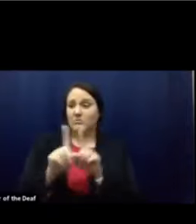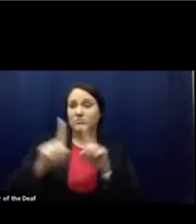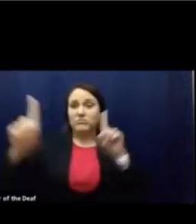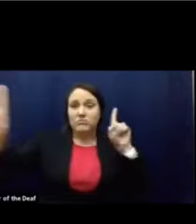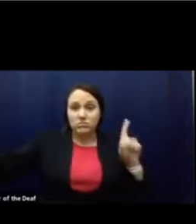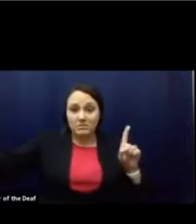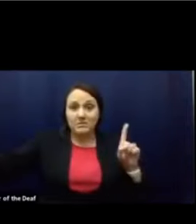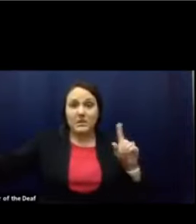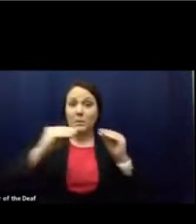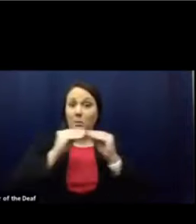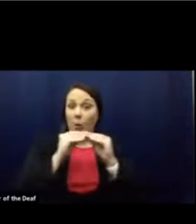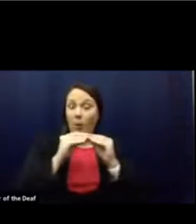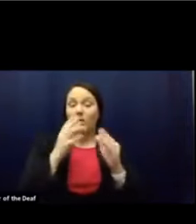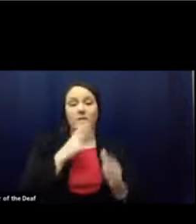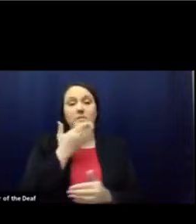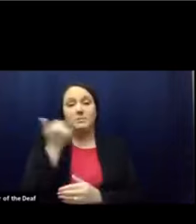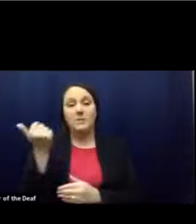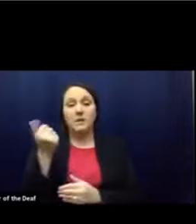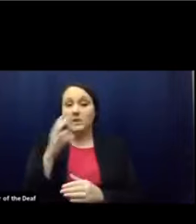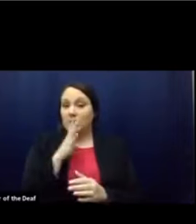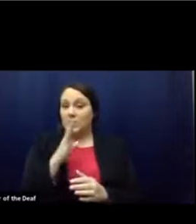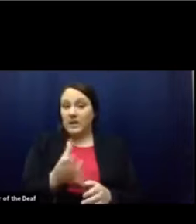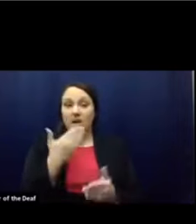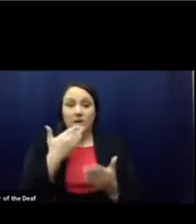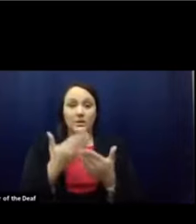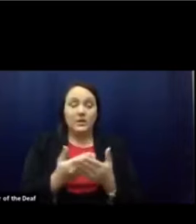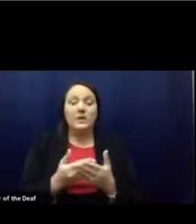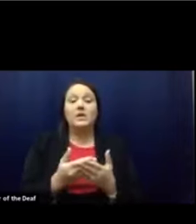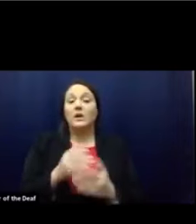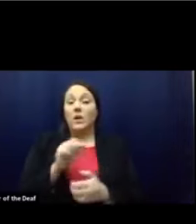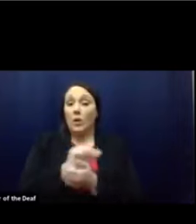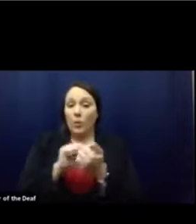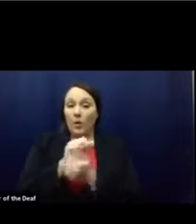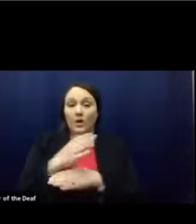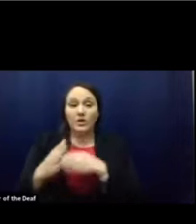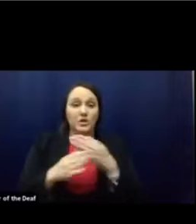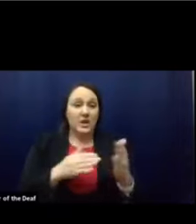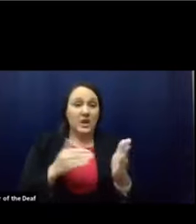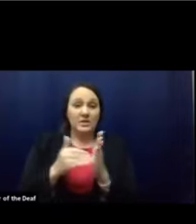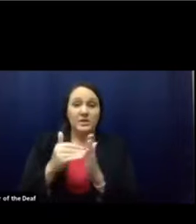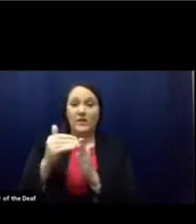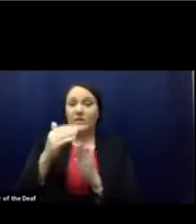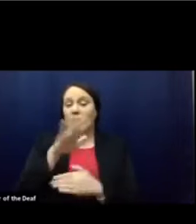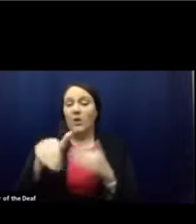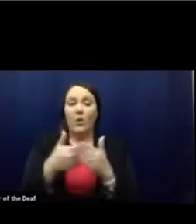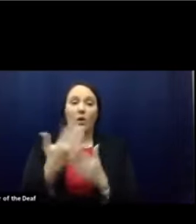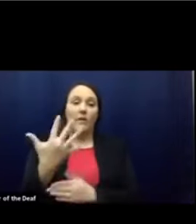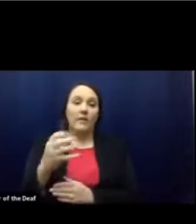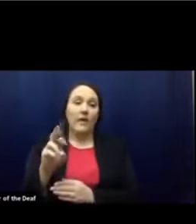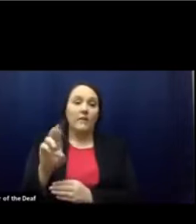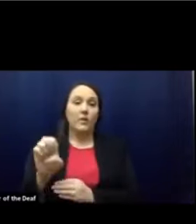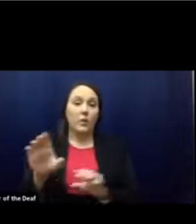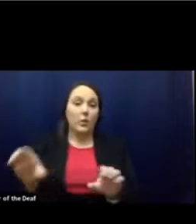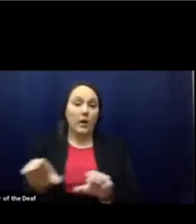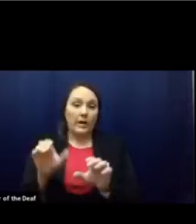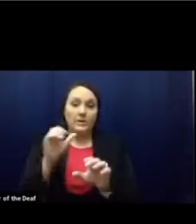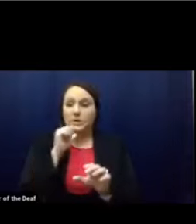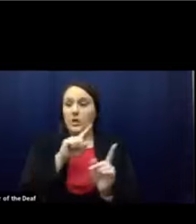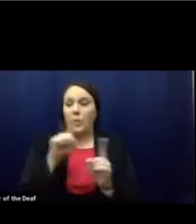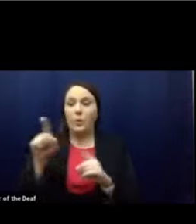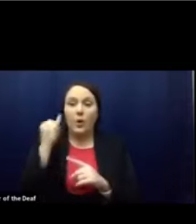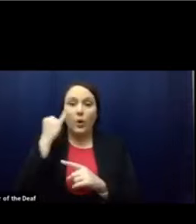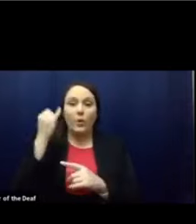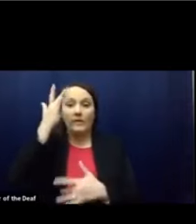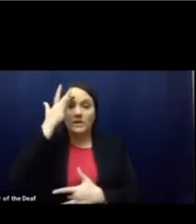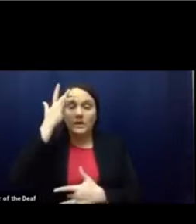well. Make sure you're washing your hands frequently. You're not, you know, all of the five core actions, that you're not going if you're sick or you've been asked to